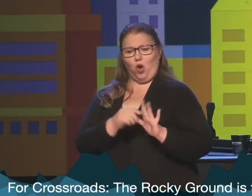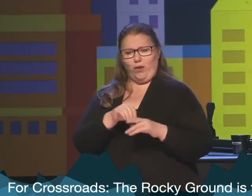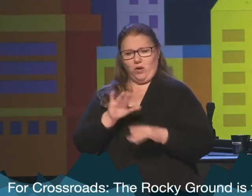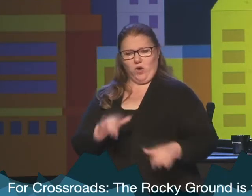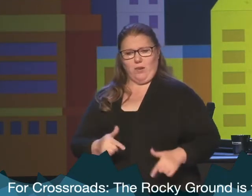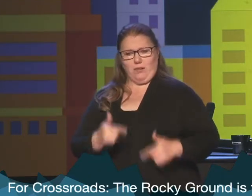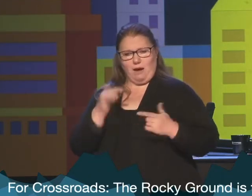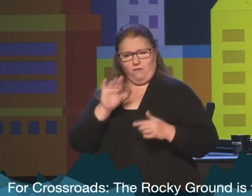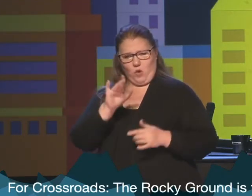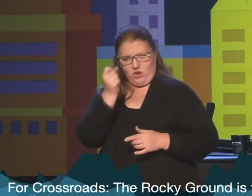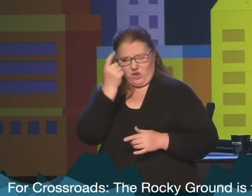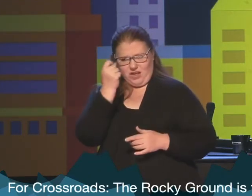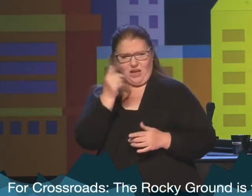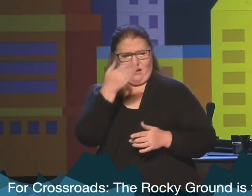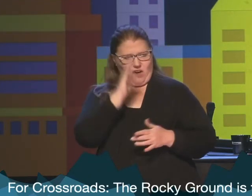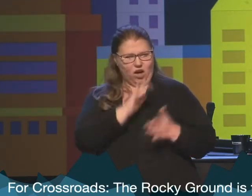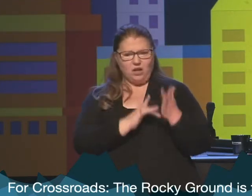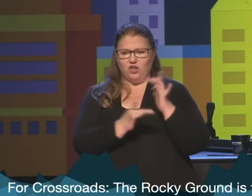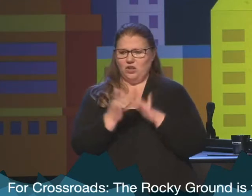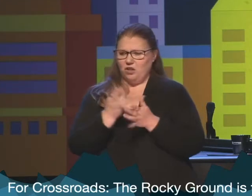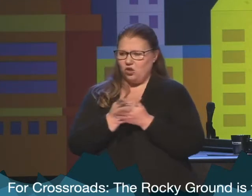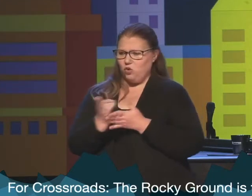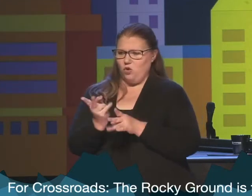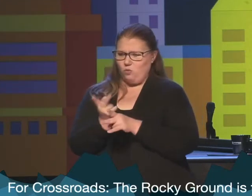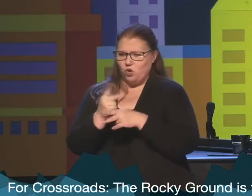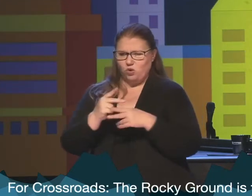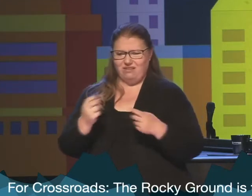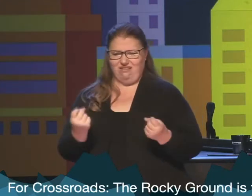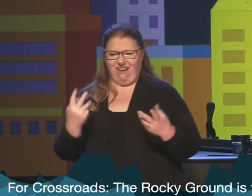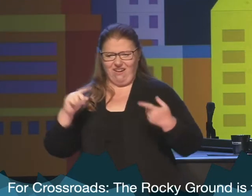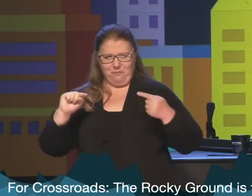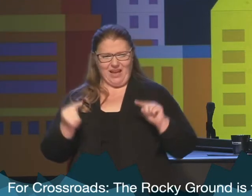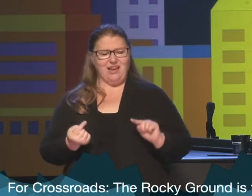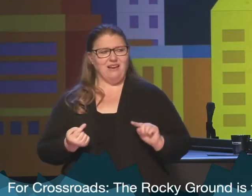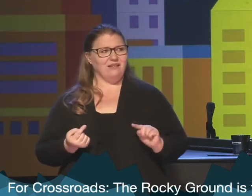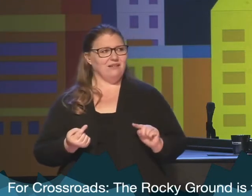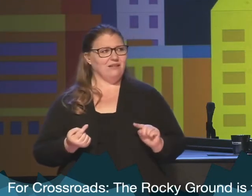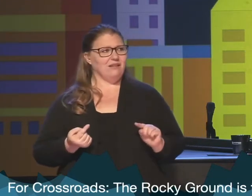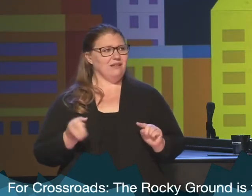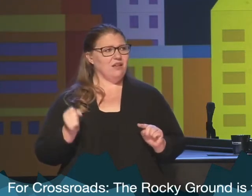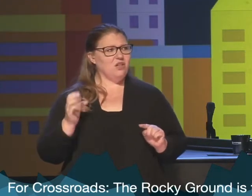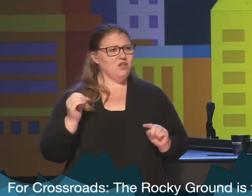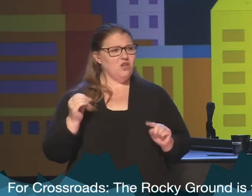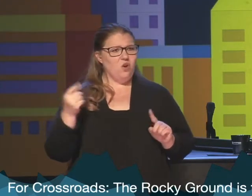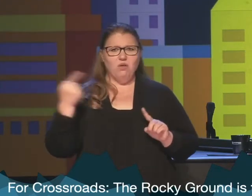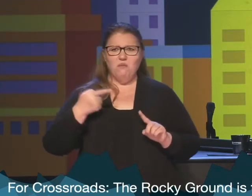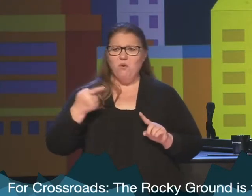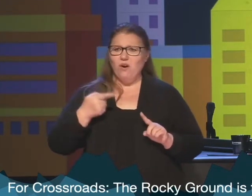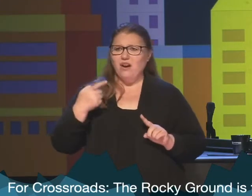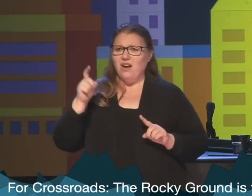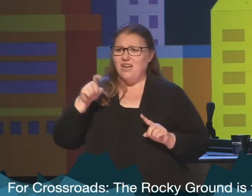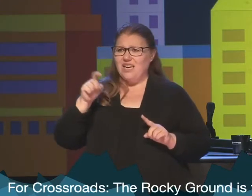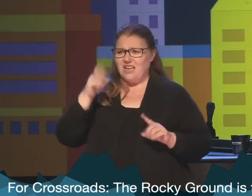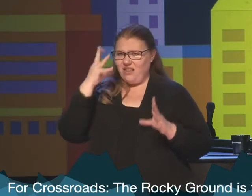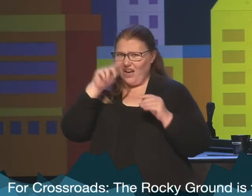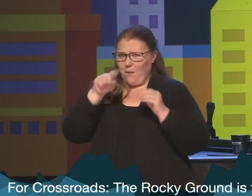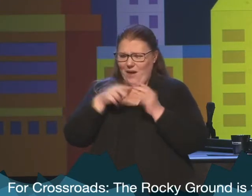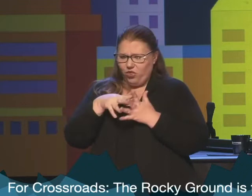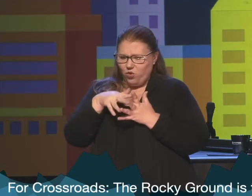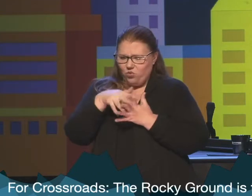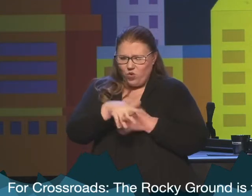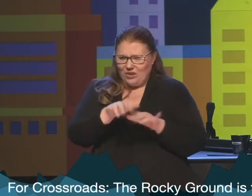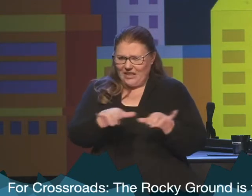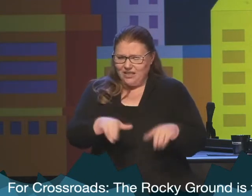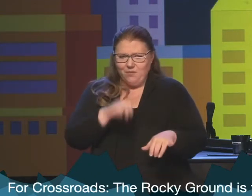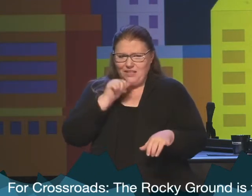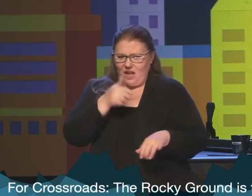understanding of God, of Jesus, of truth, produced a lot of pain. And so here's the thing. We have to think of that root system that didn't